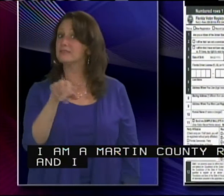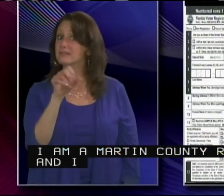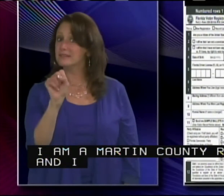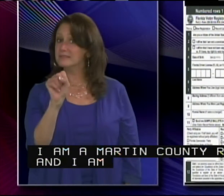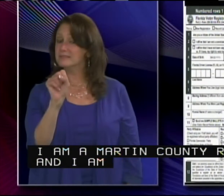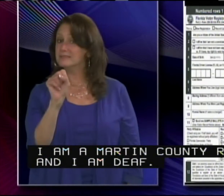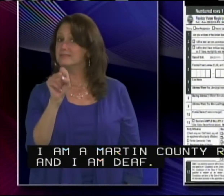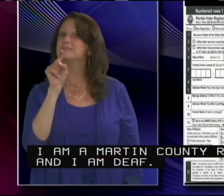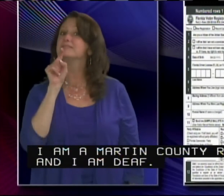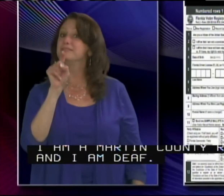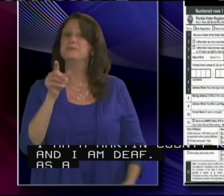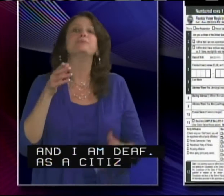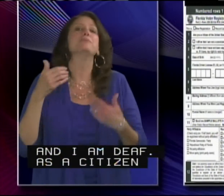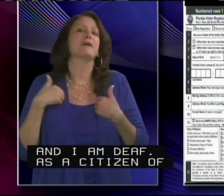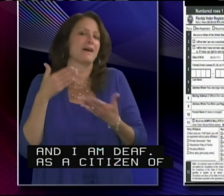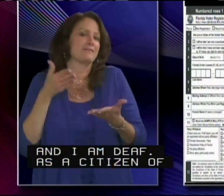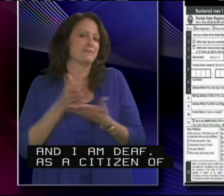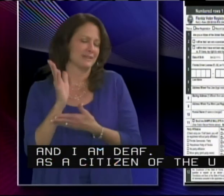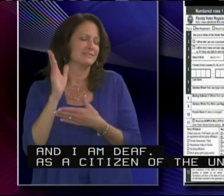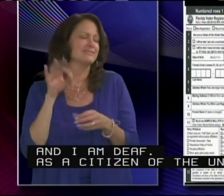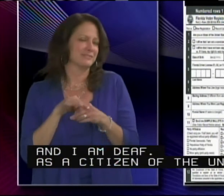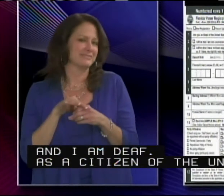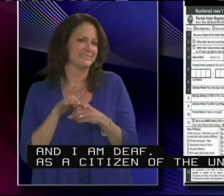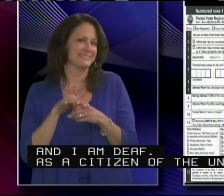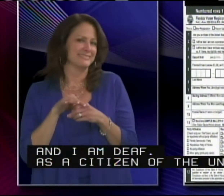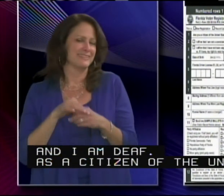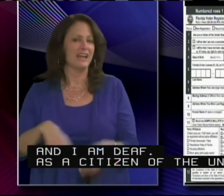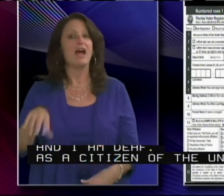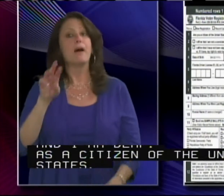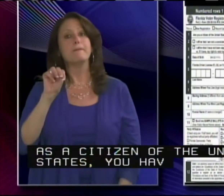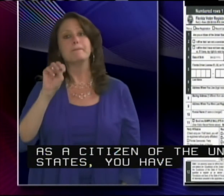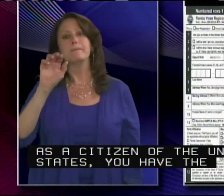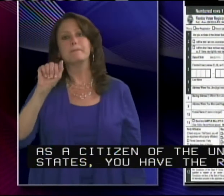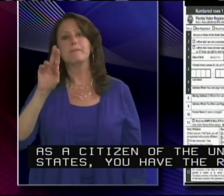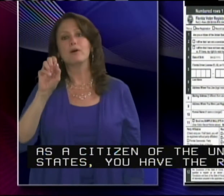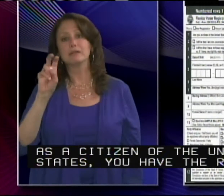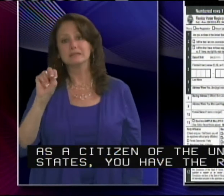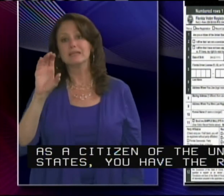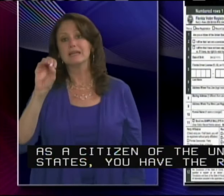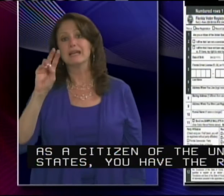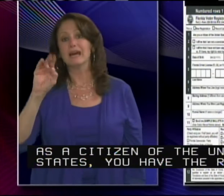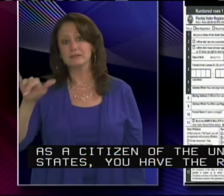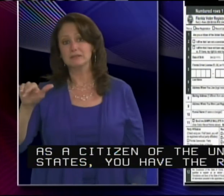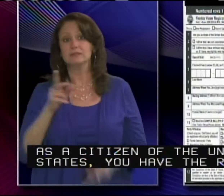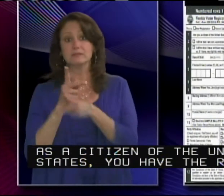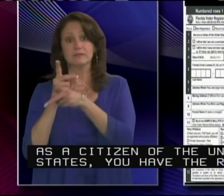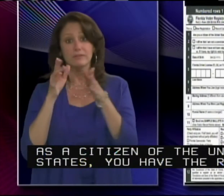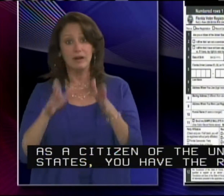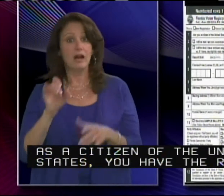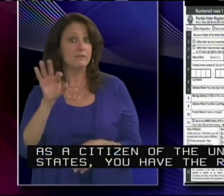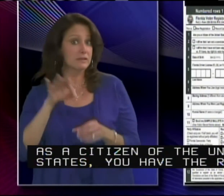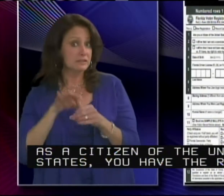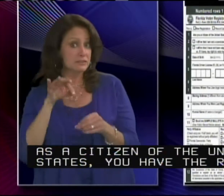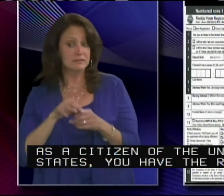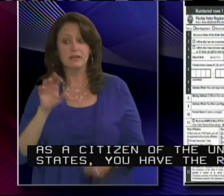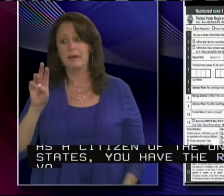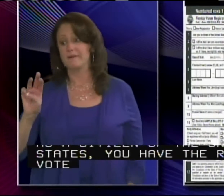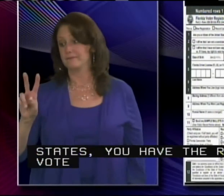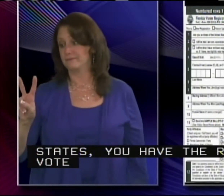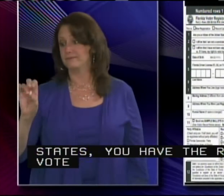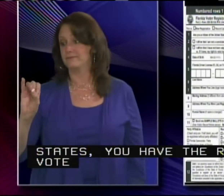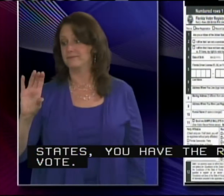of the United States, you have the right to vote. Martin County Supervisor of Elections,